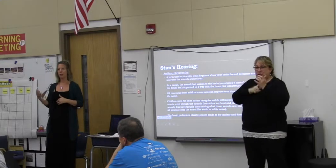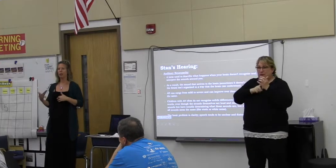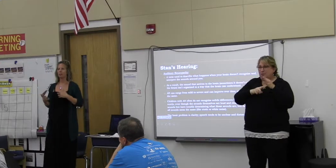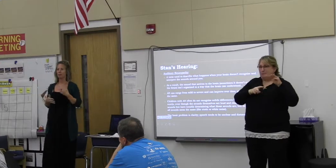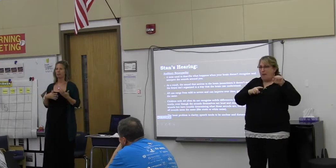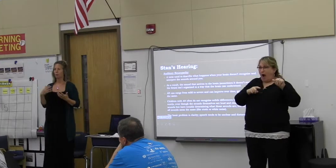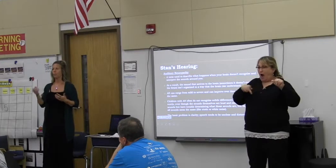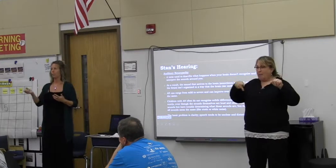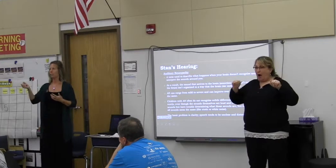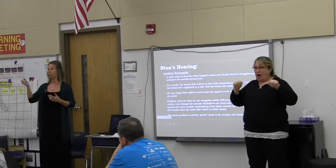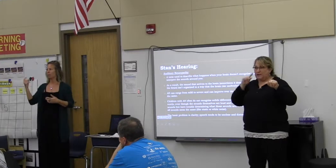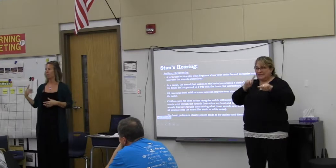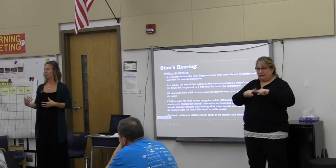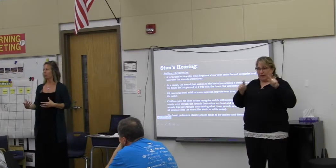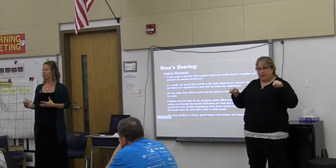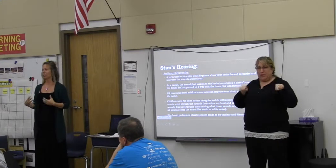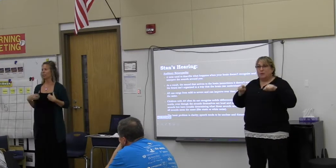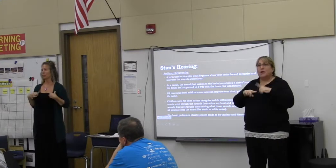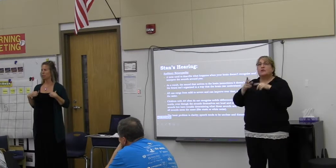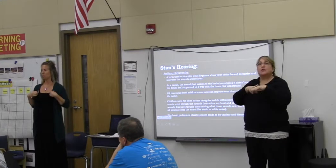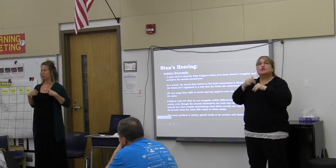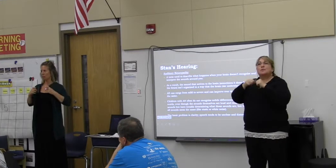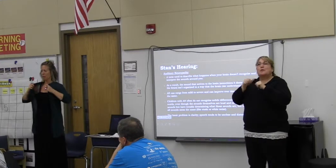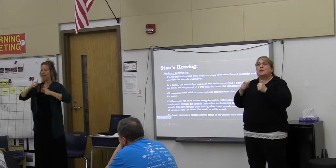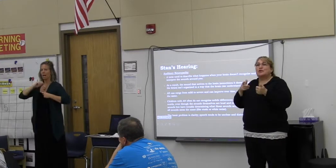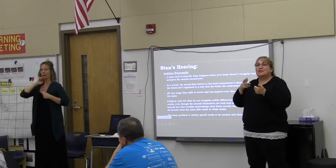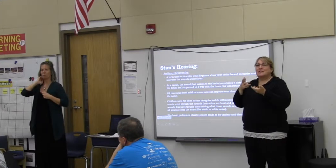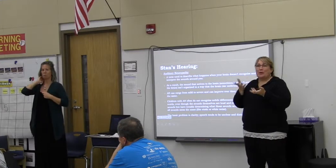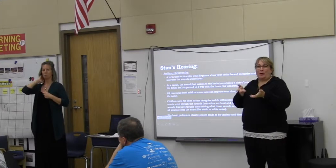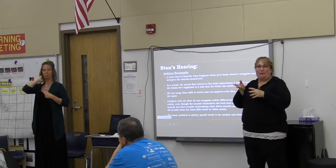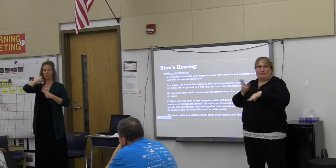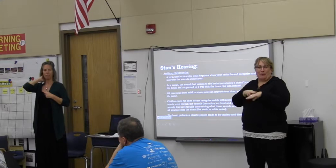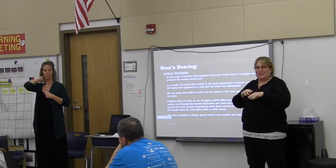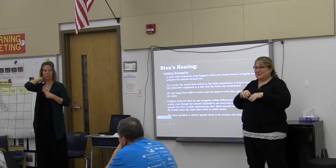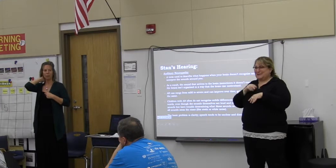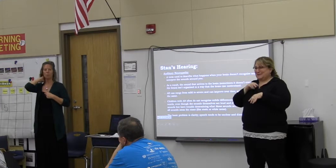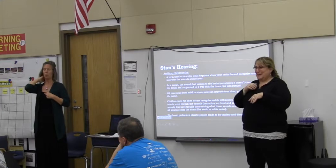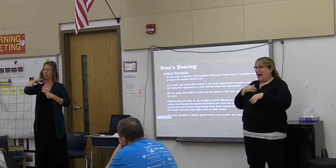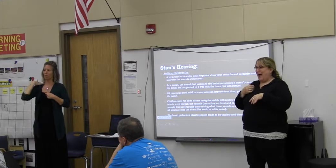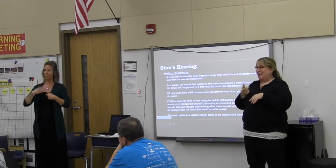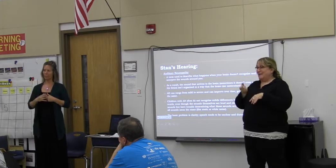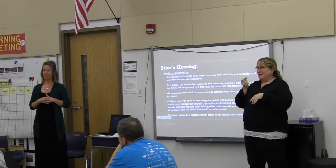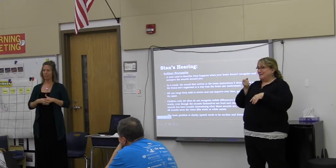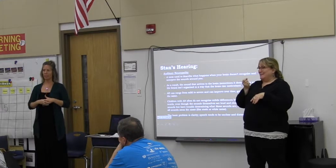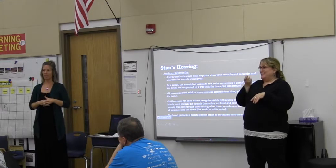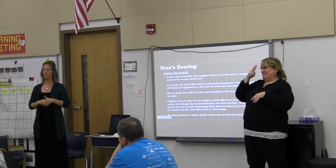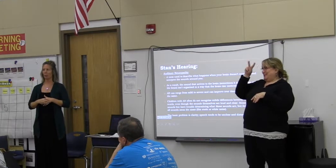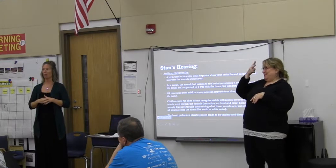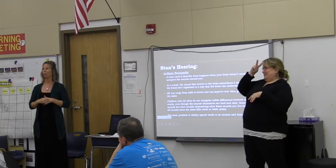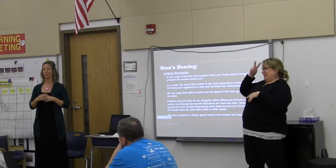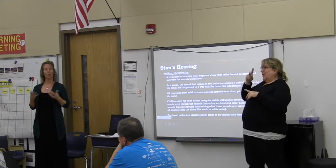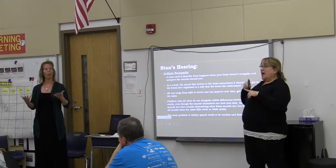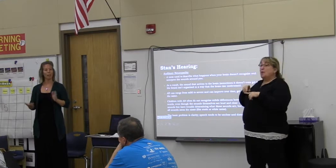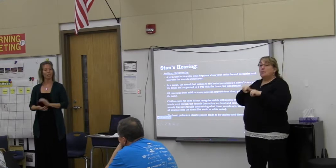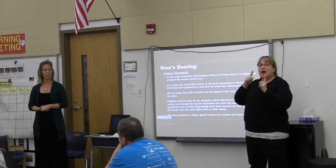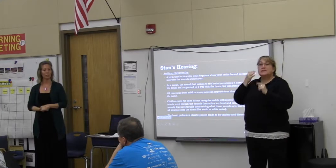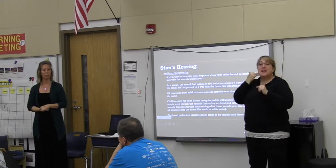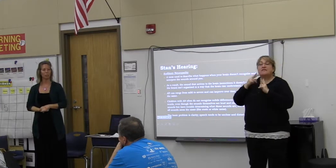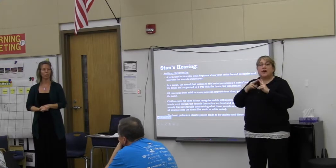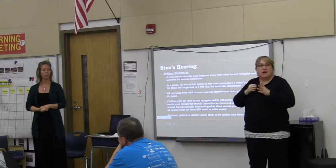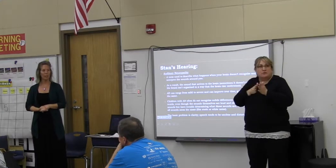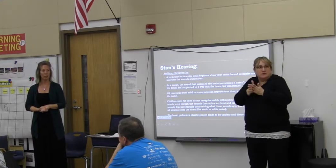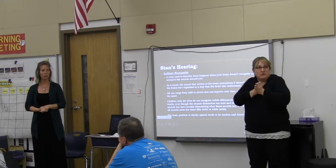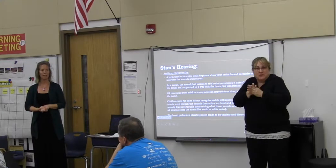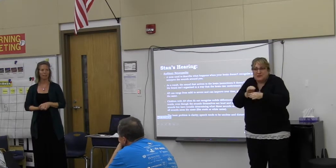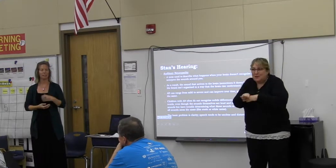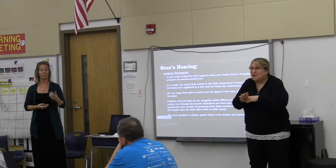him, there of course is going to be some understanding issues, but he's very motivated by sounds, and we talk a lot to him.